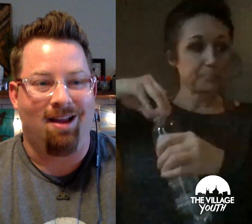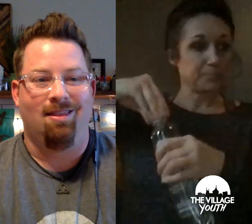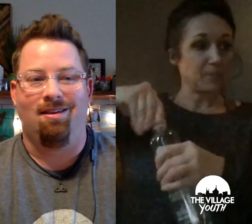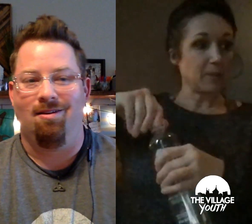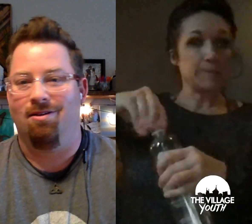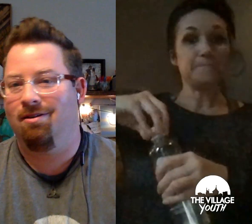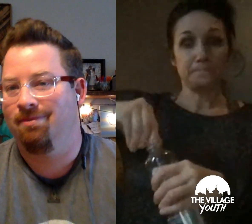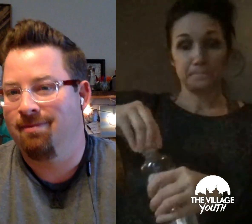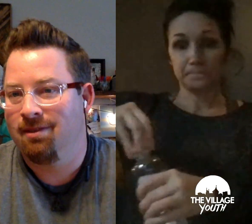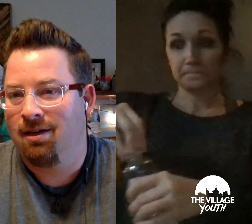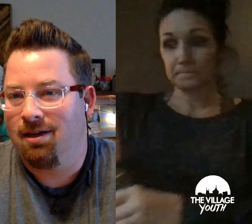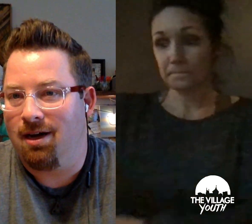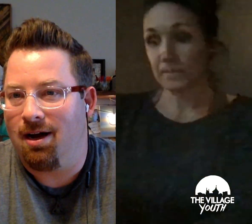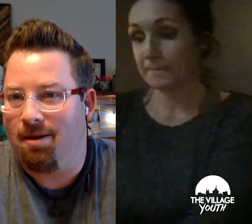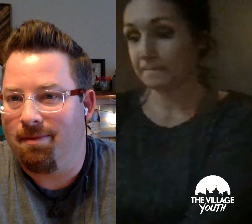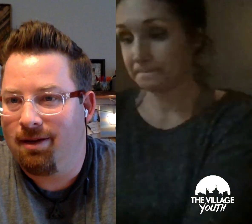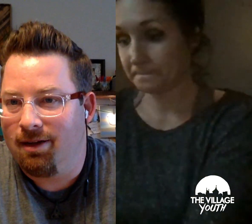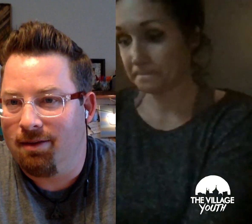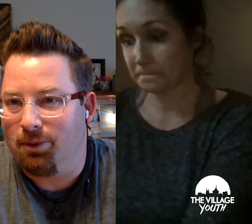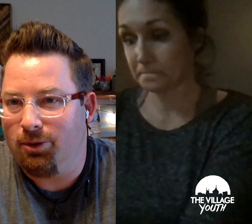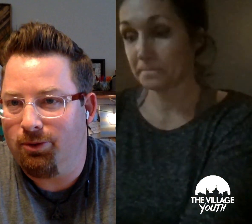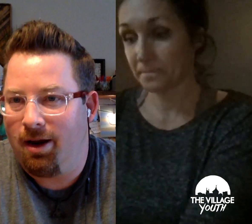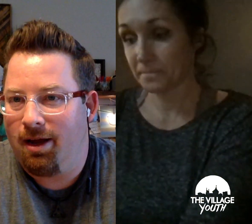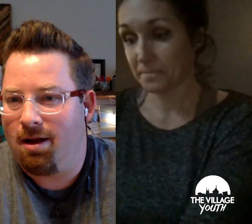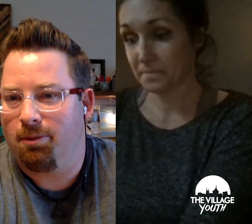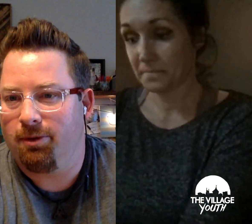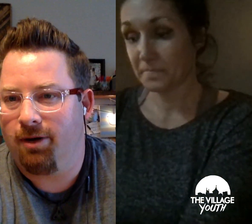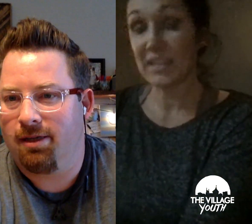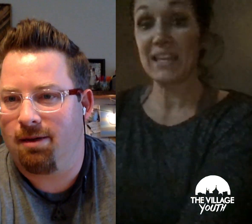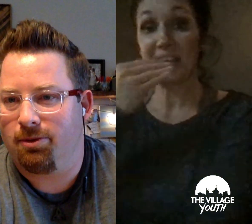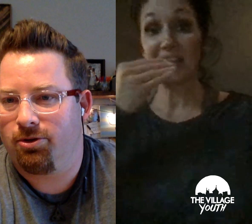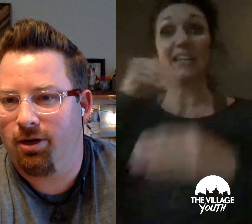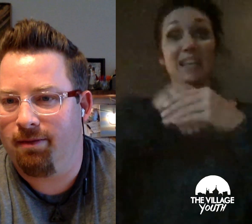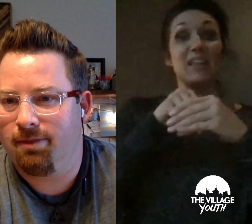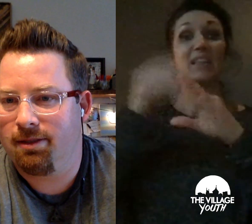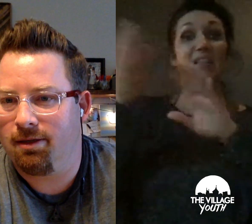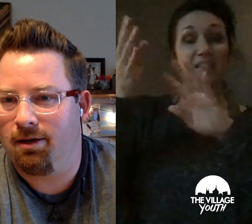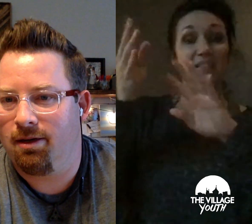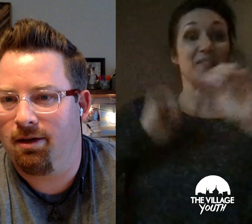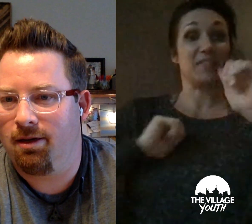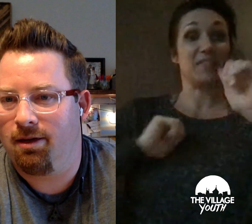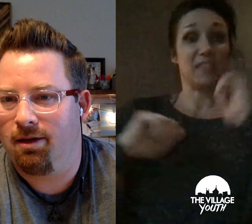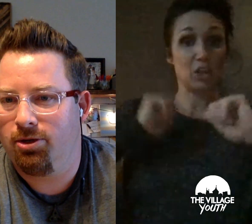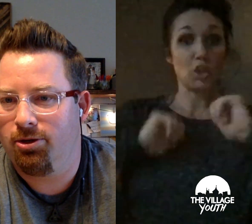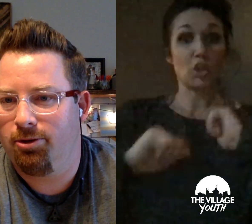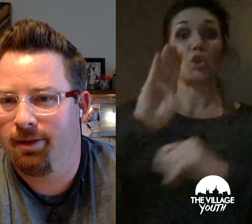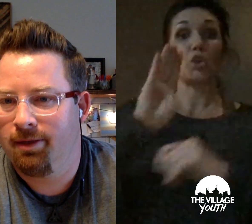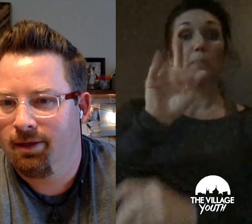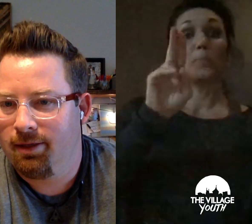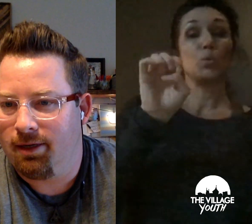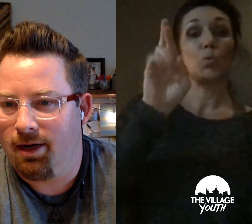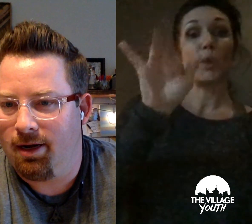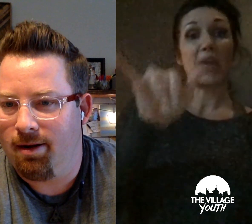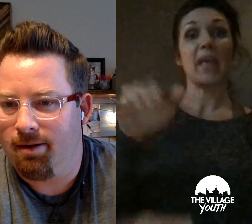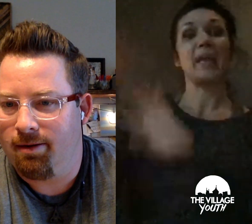streaming, dine-in theater, Mhm. um, Blu-ray, couple Blu-rays, couple streams on the YouTube,